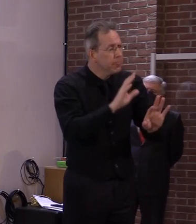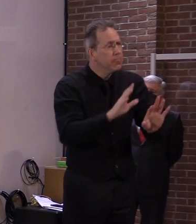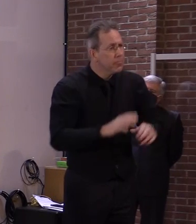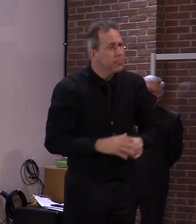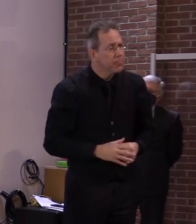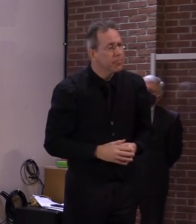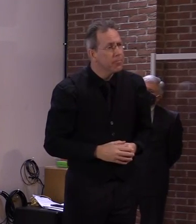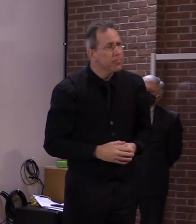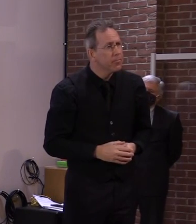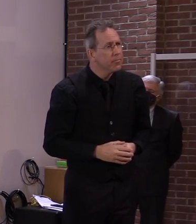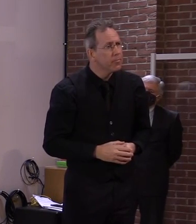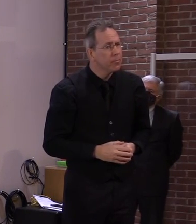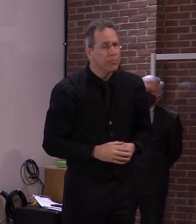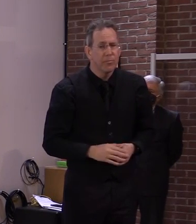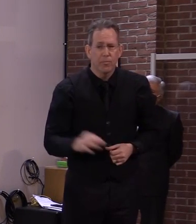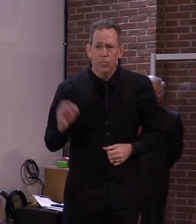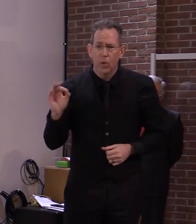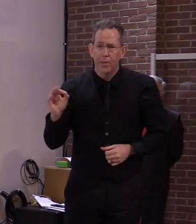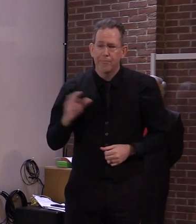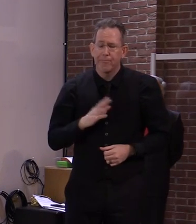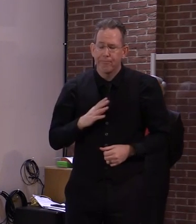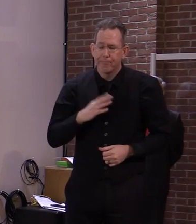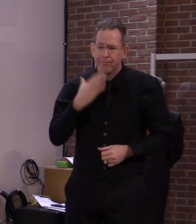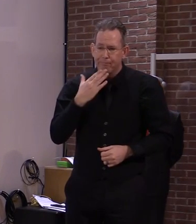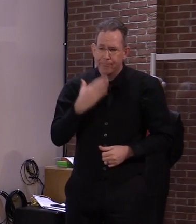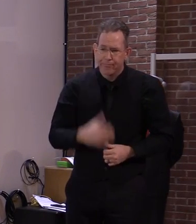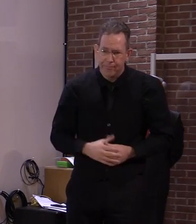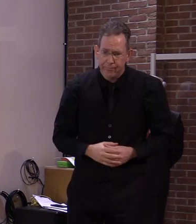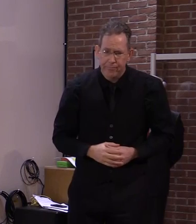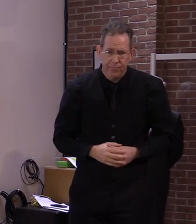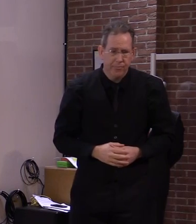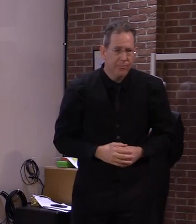Okay, great. Thank you very much.